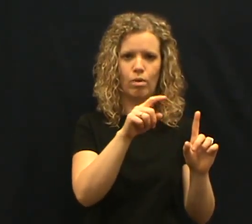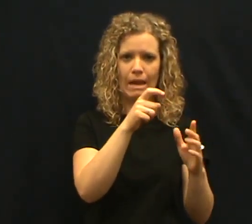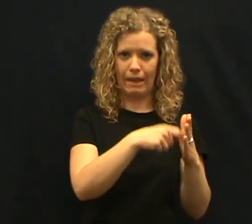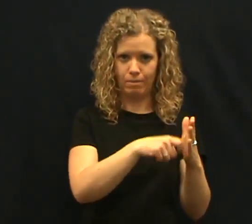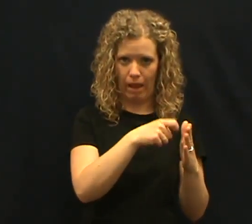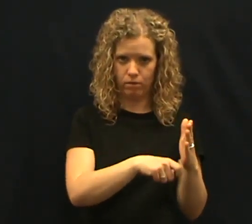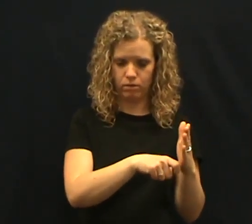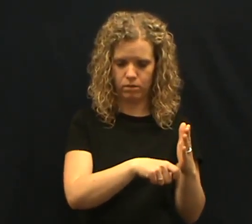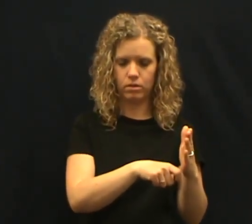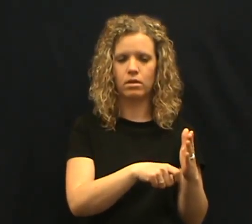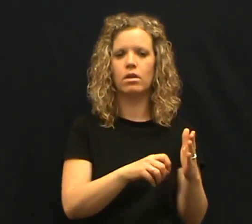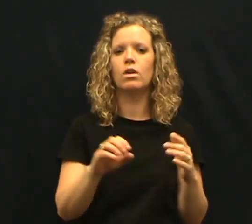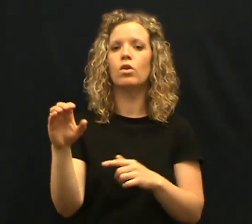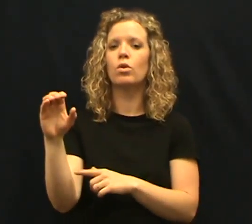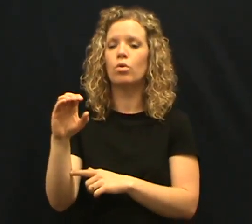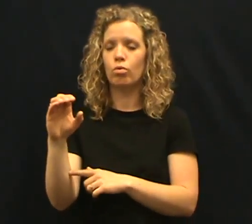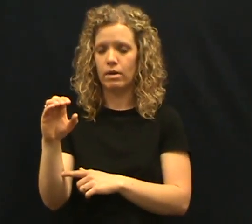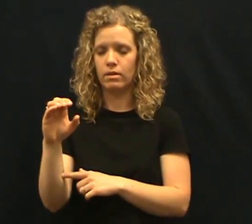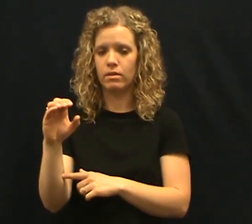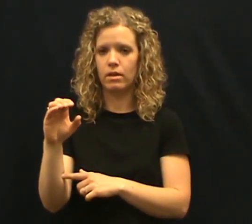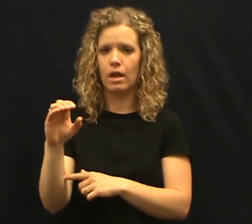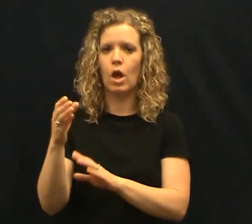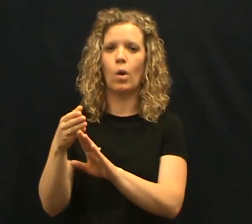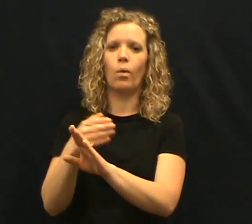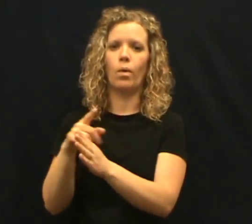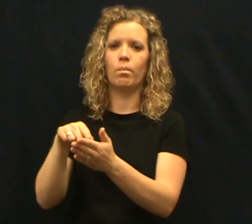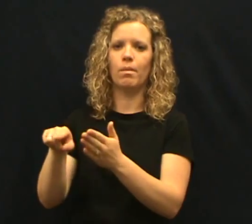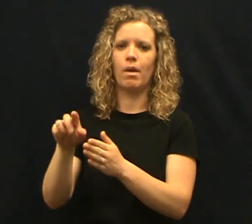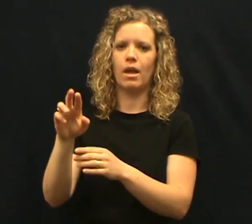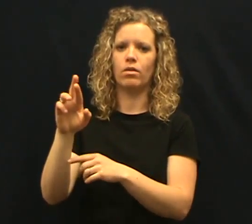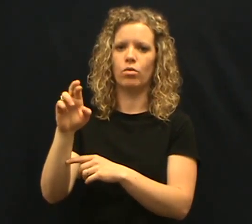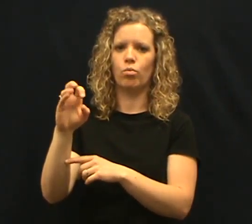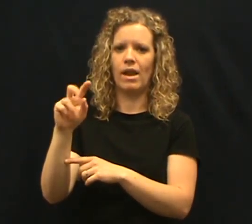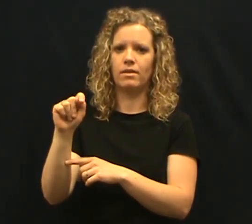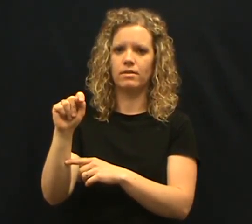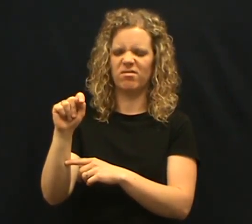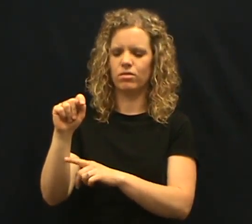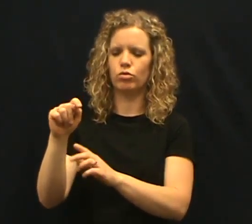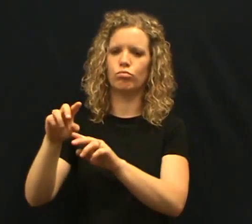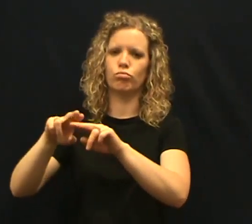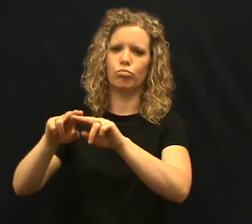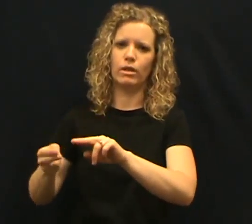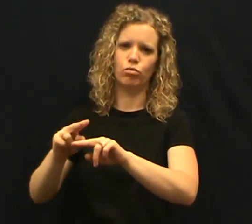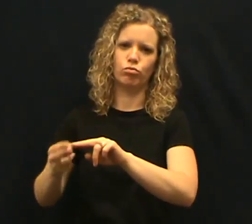going to credit prepaid rent to reduce that asset. Cookware